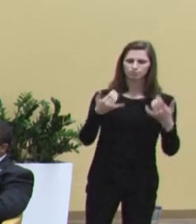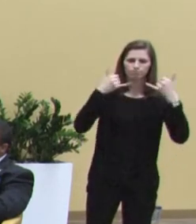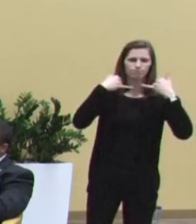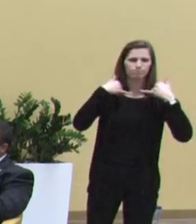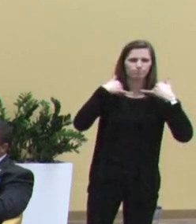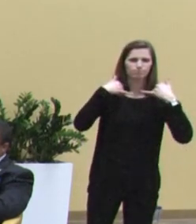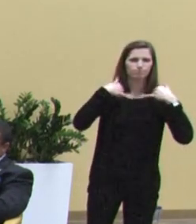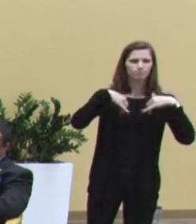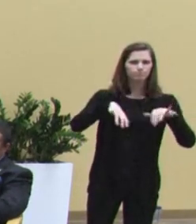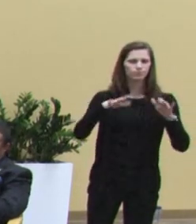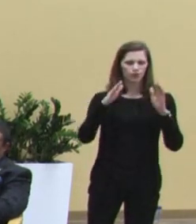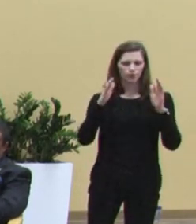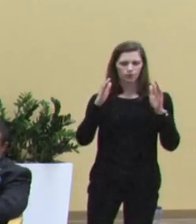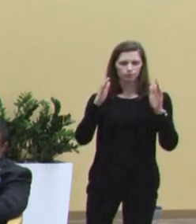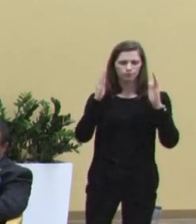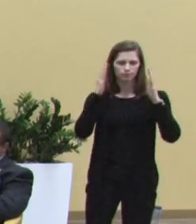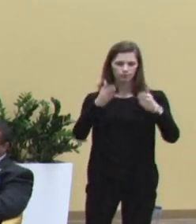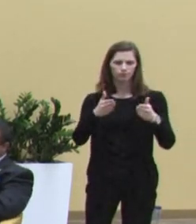Republican